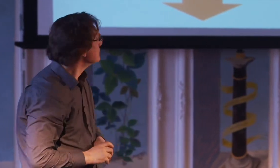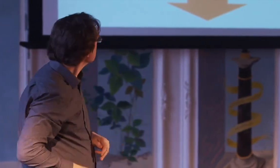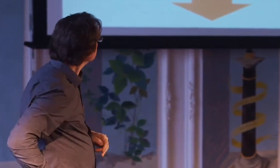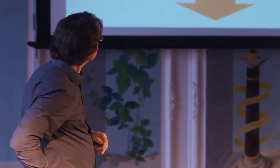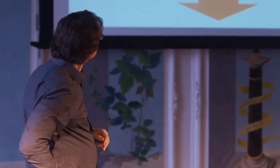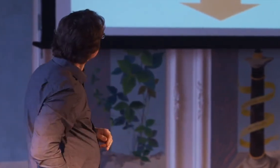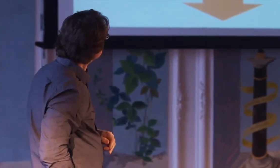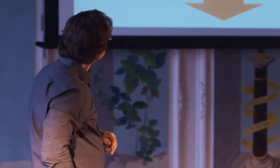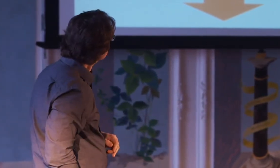density.